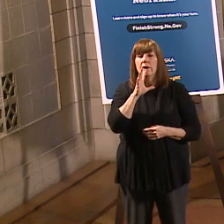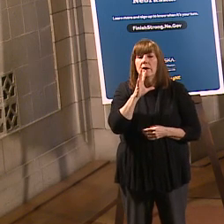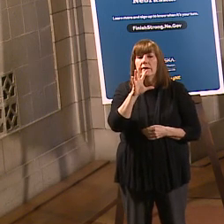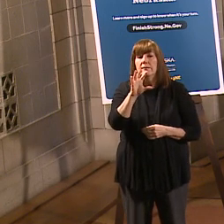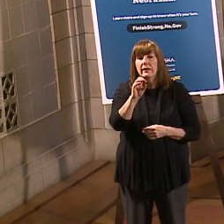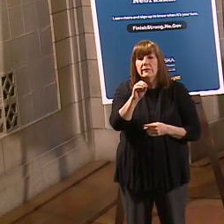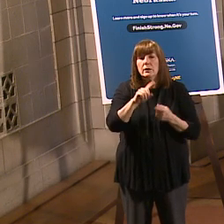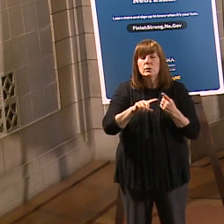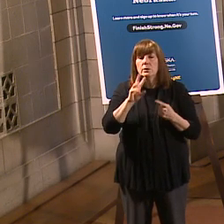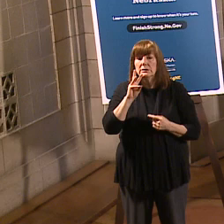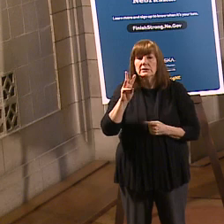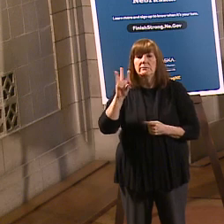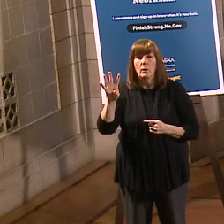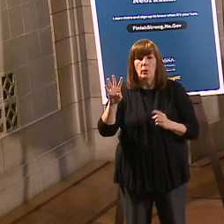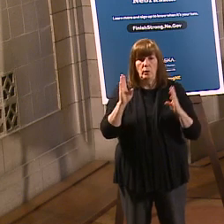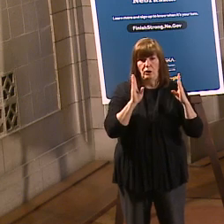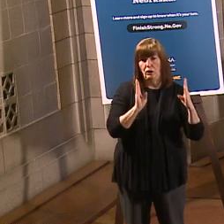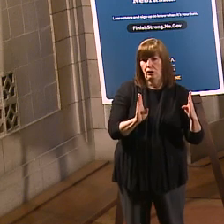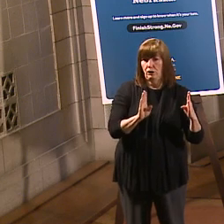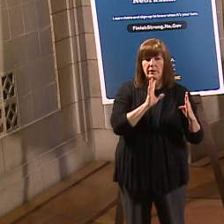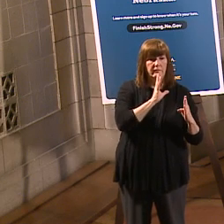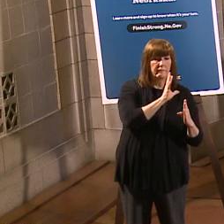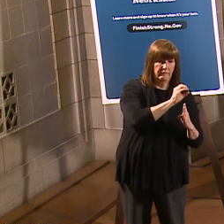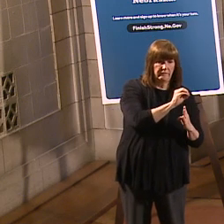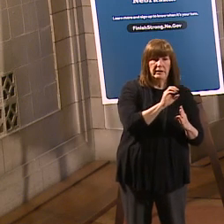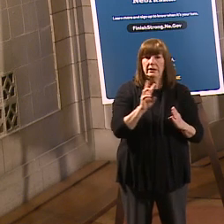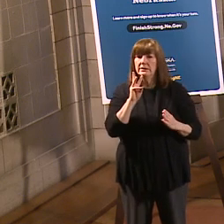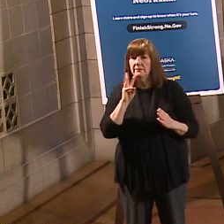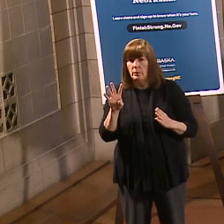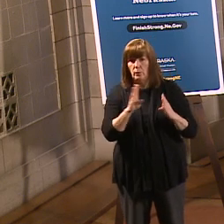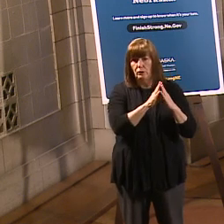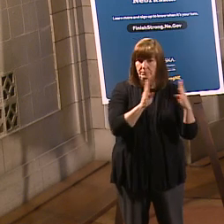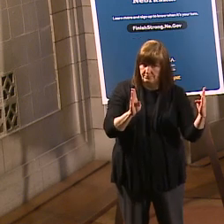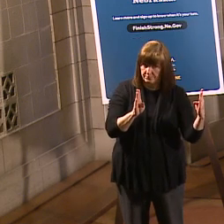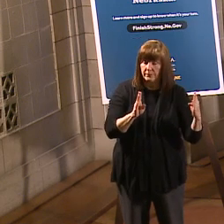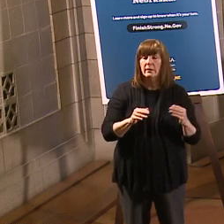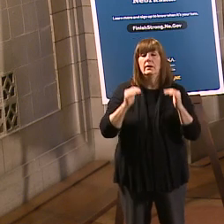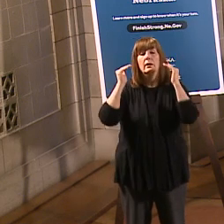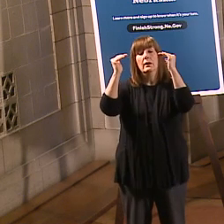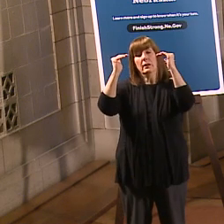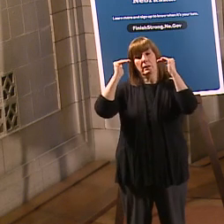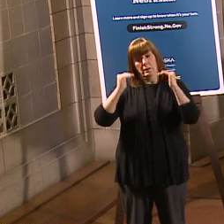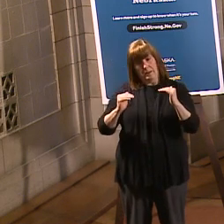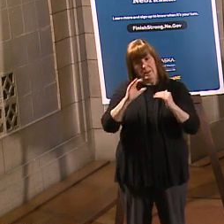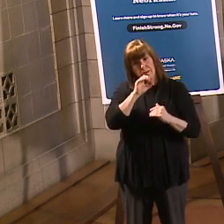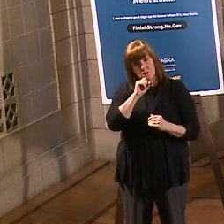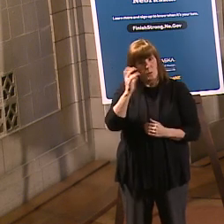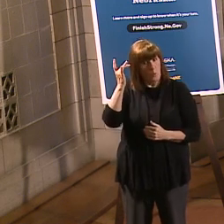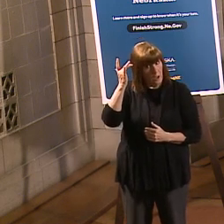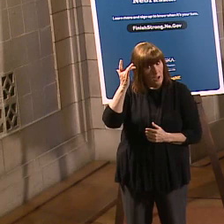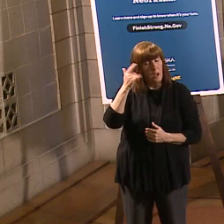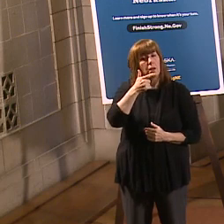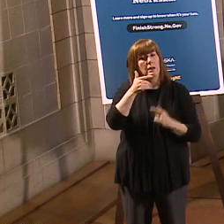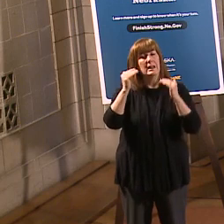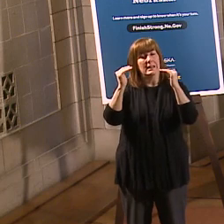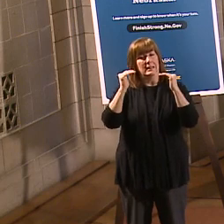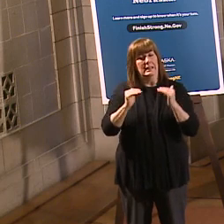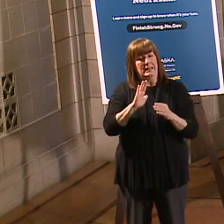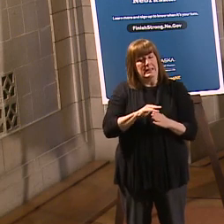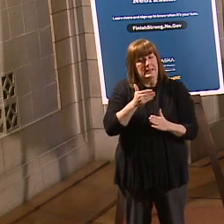to 64 years old. Now, again, we're going to the next age bracket down because they are the next most